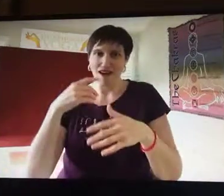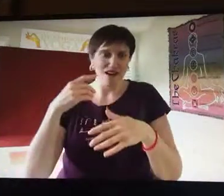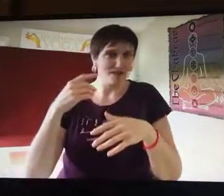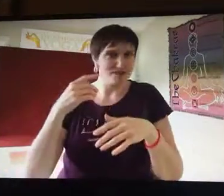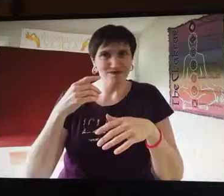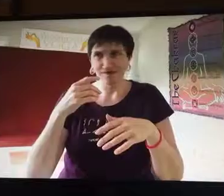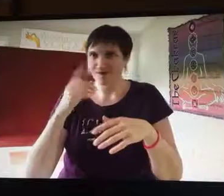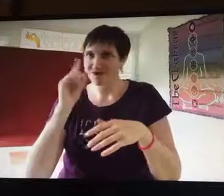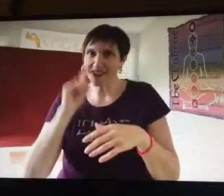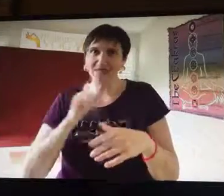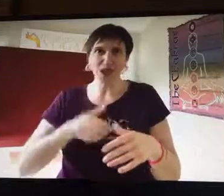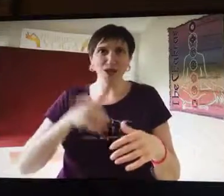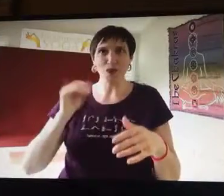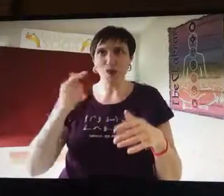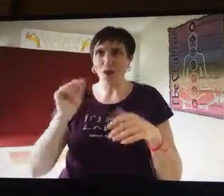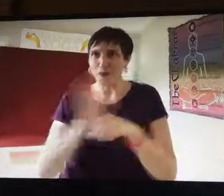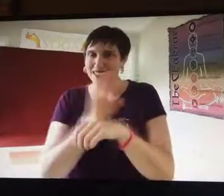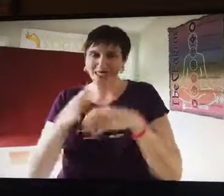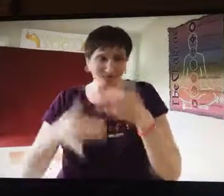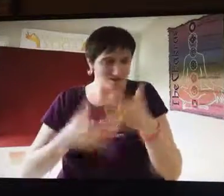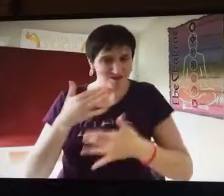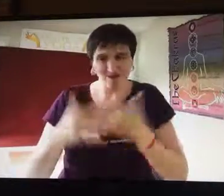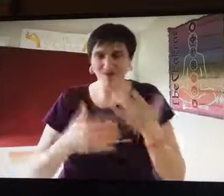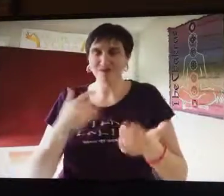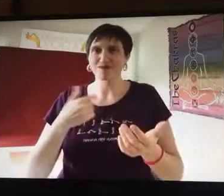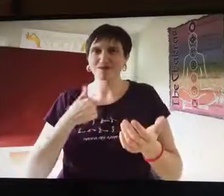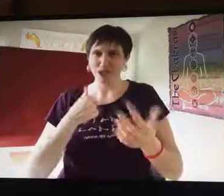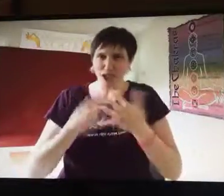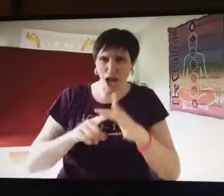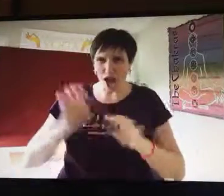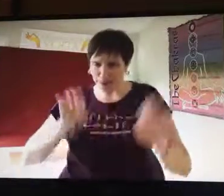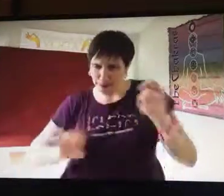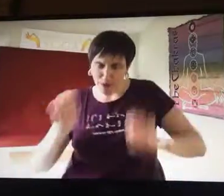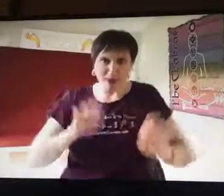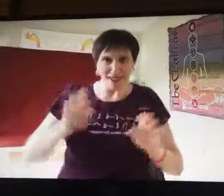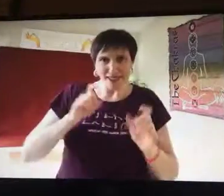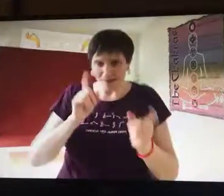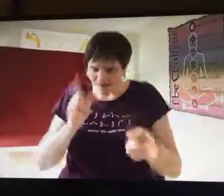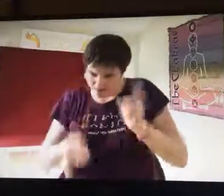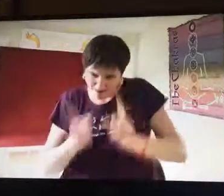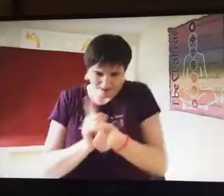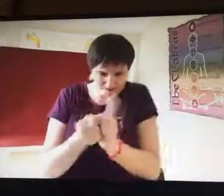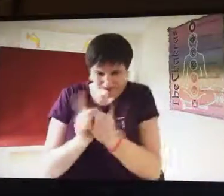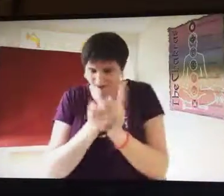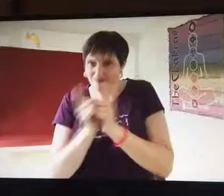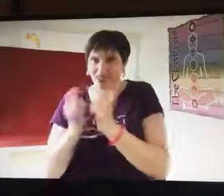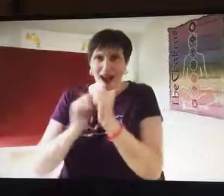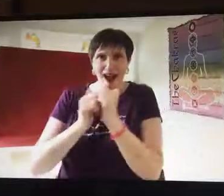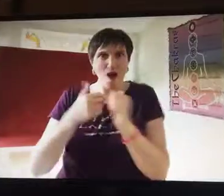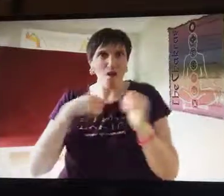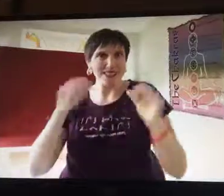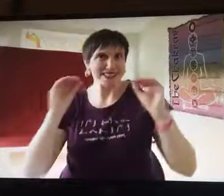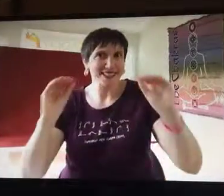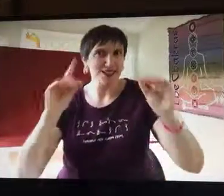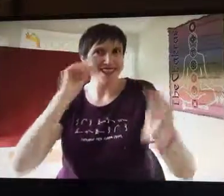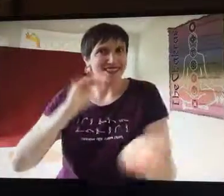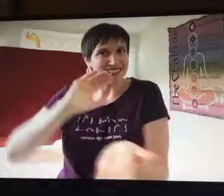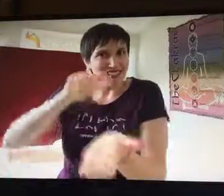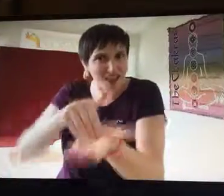So as close when my business was starting, Deaf Hood Yoga was all starting, evaluating, adjusting everything,